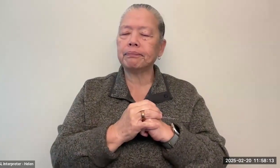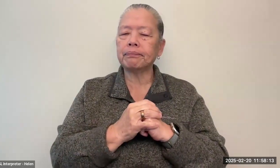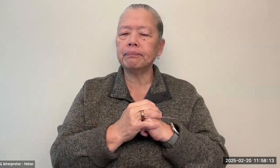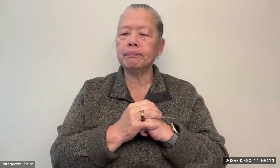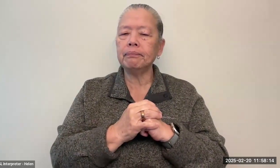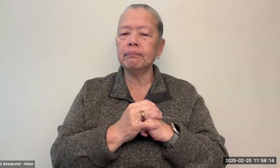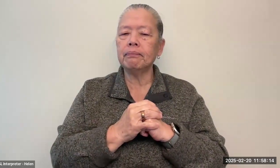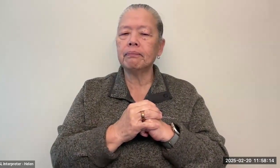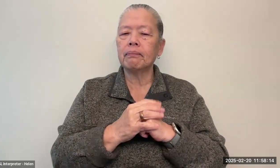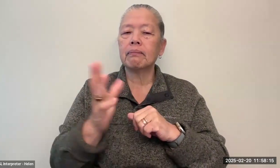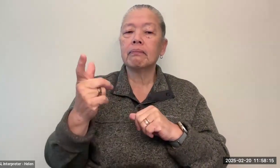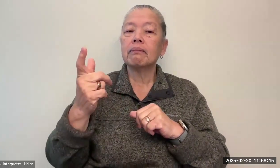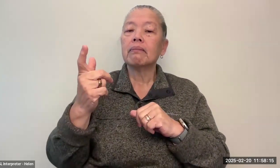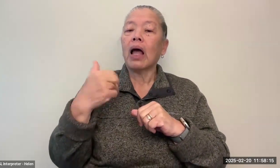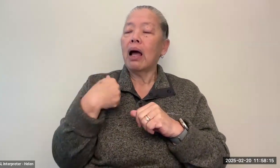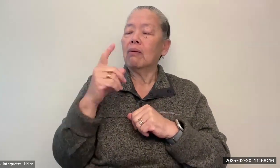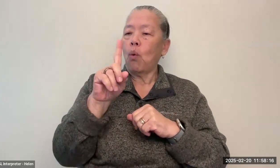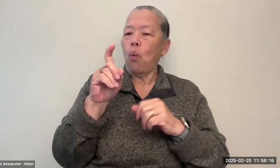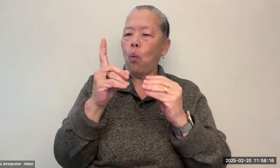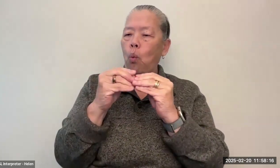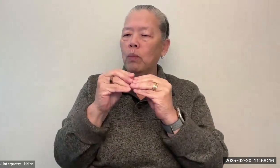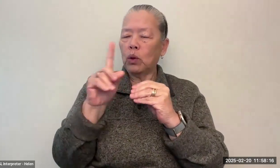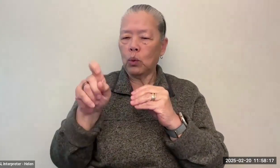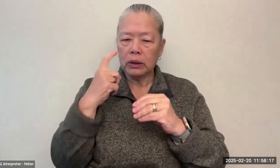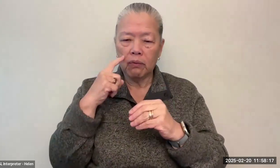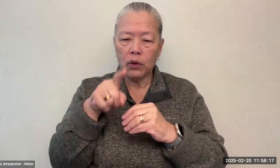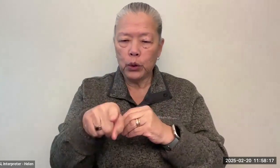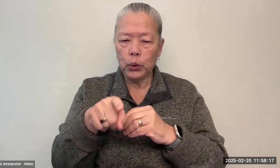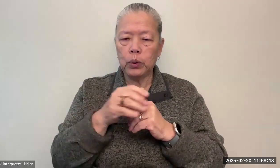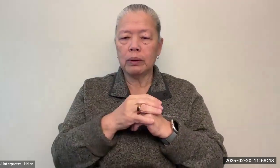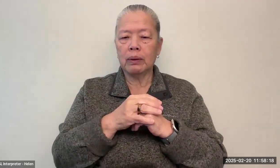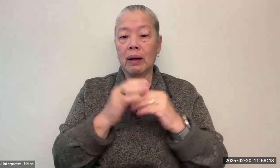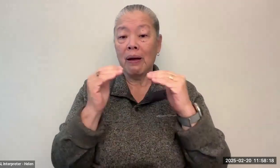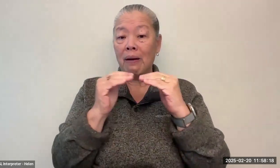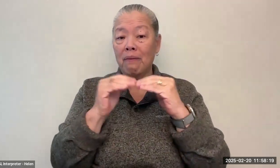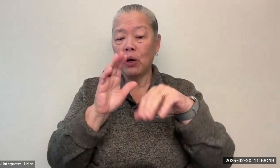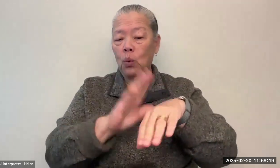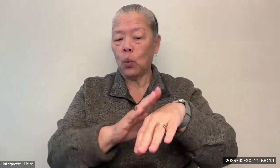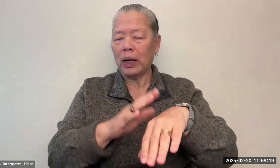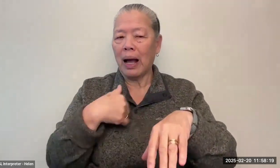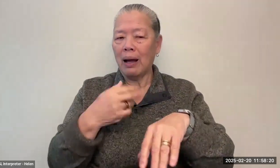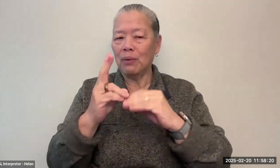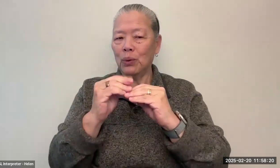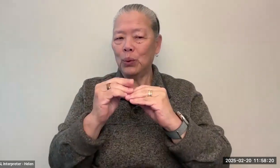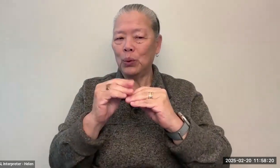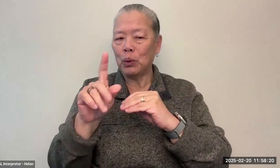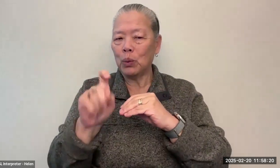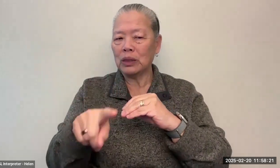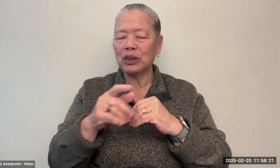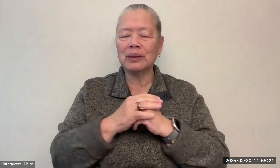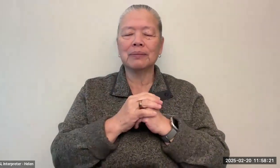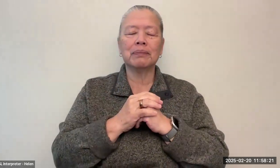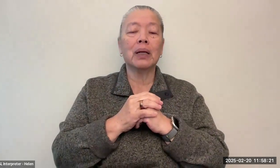Absolutely. Well, I have one more question for you, and I just fair warning, I'm going to ask two more questions. Bishop,